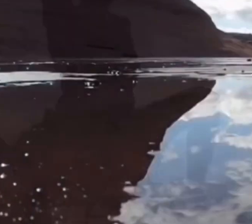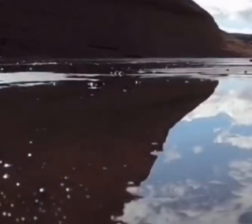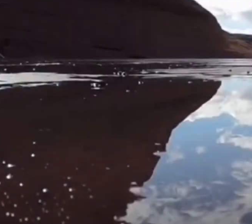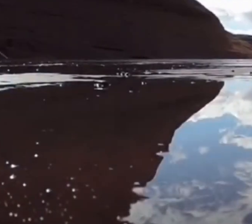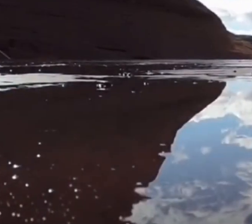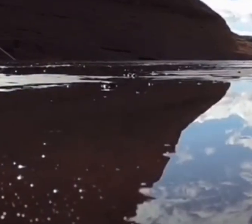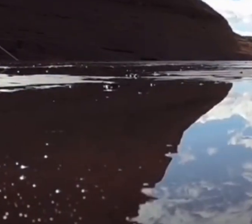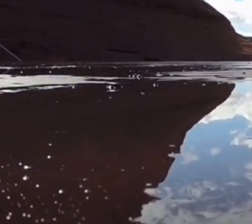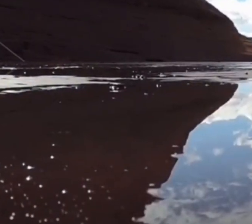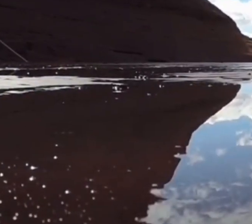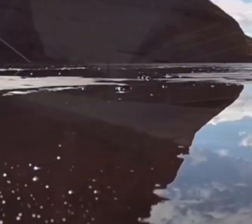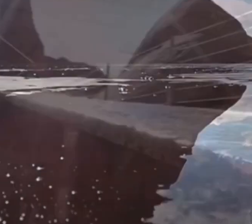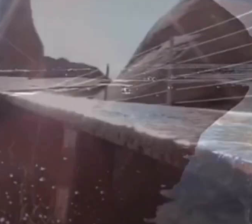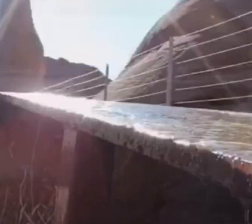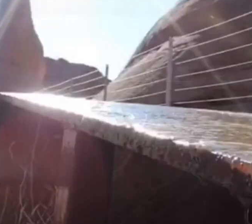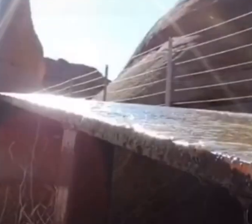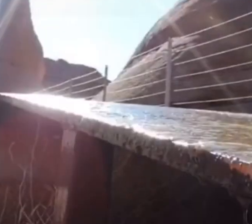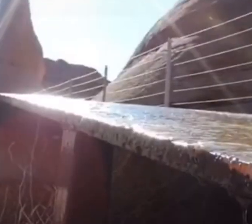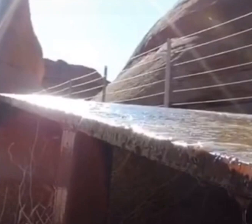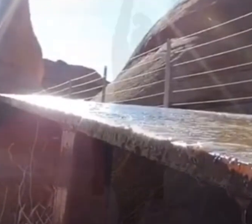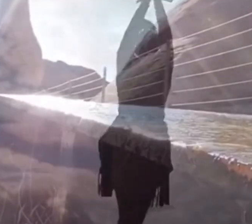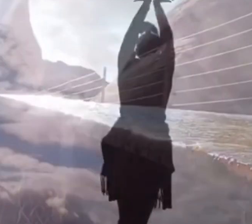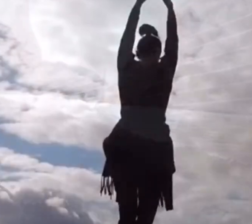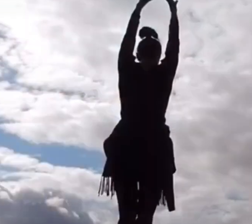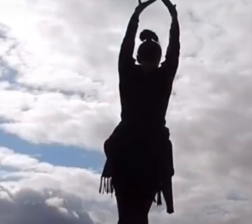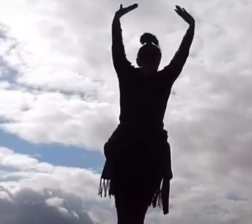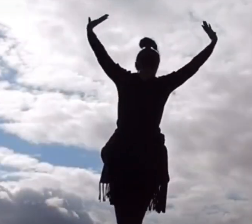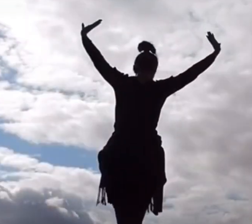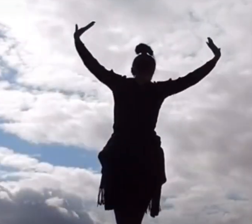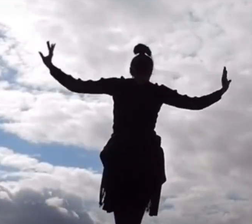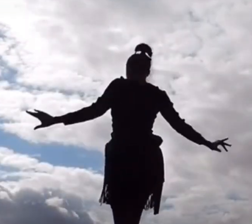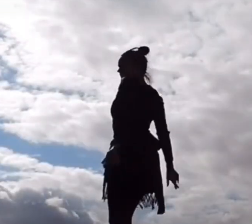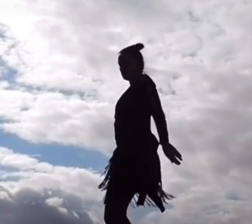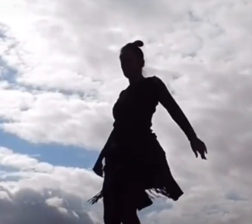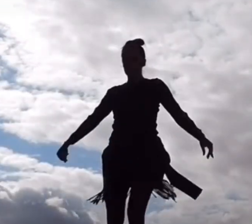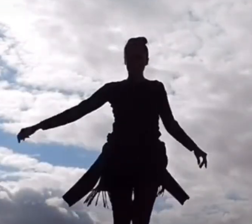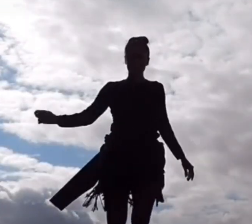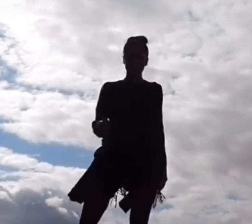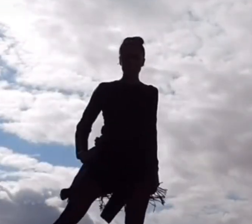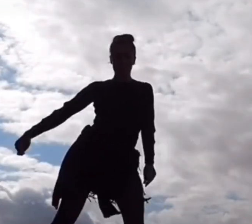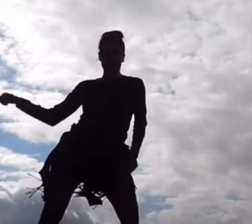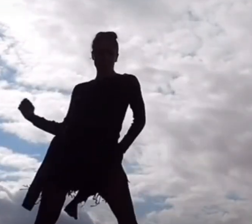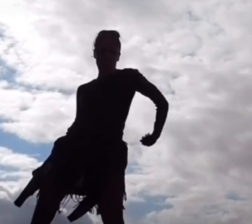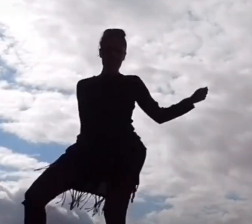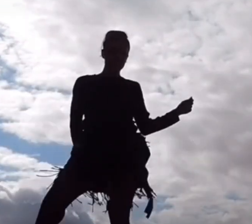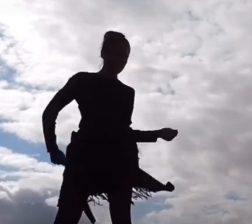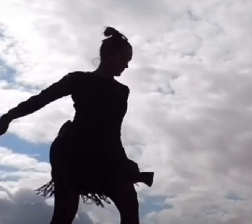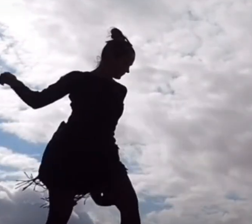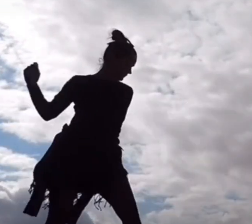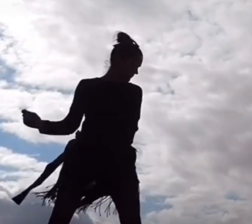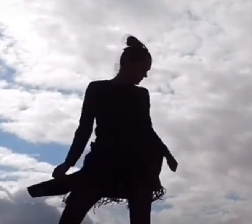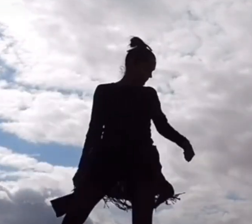operations. You record it at different speeds, you play it backwards, you add it to itself over and over again.